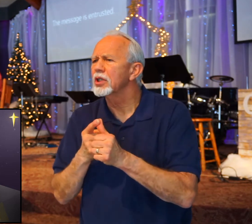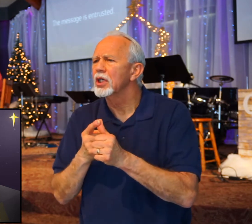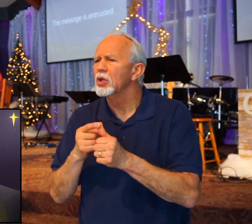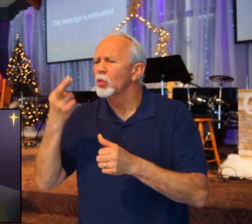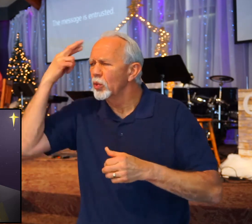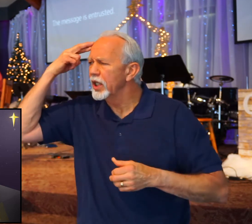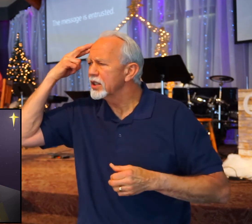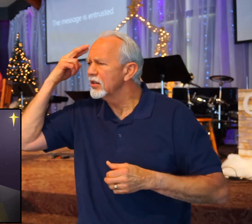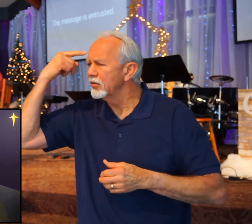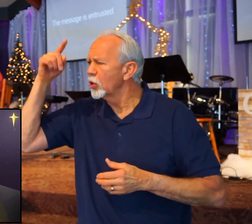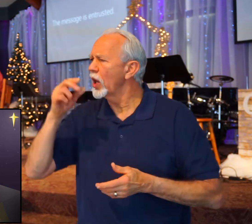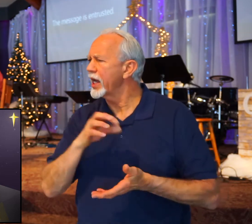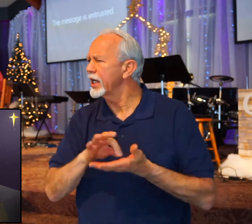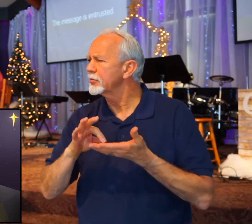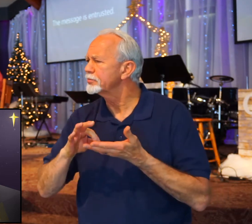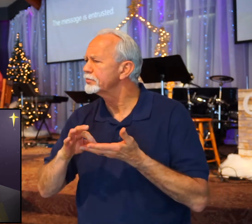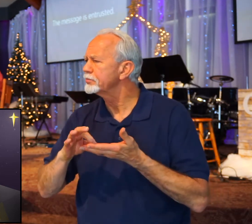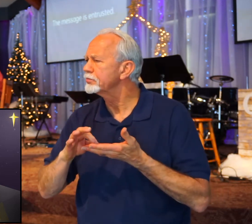writing was?